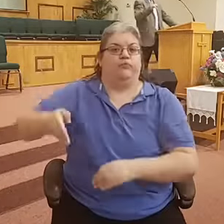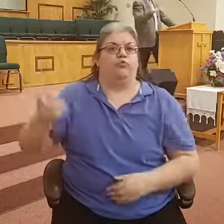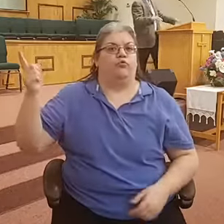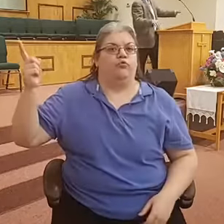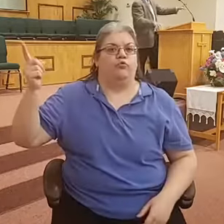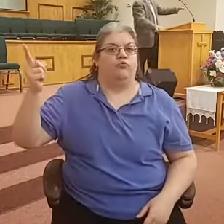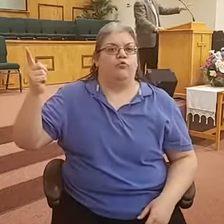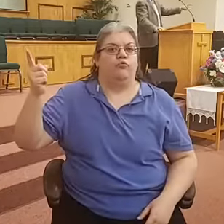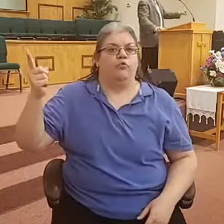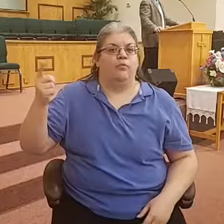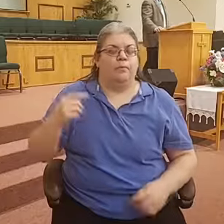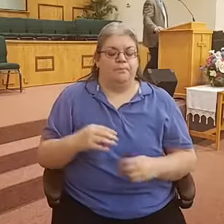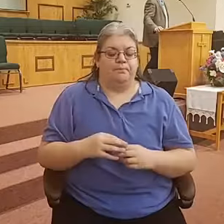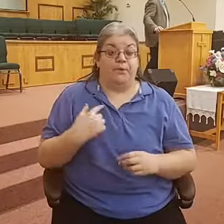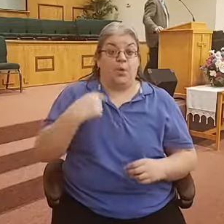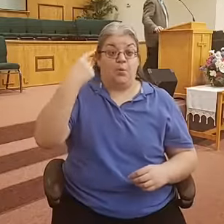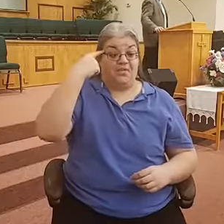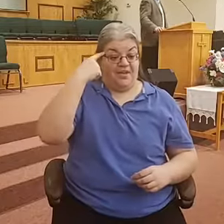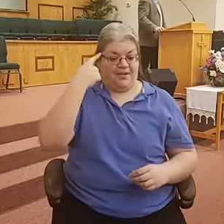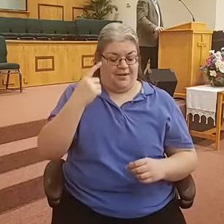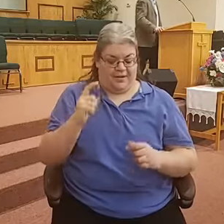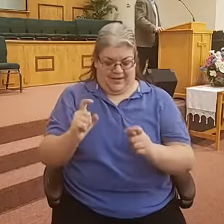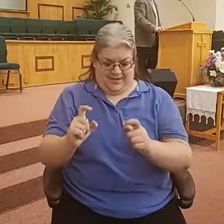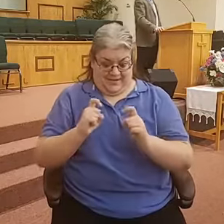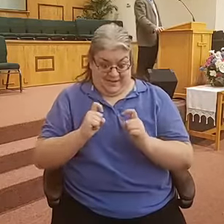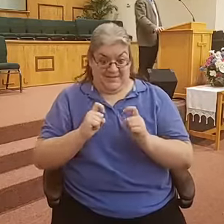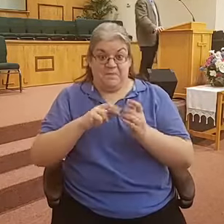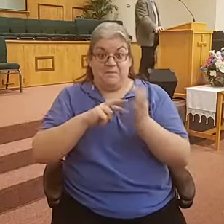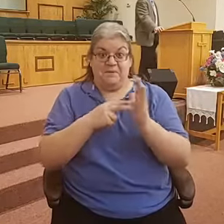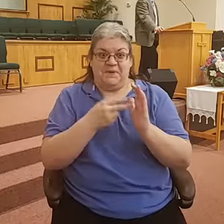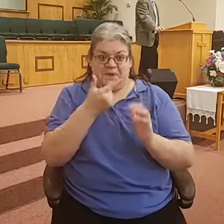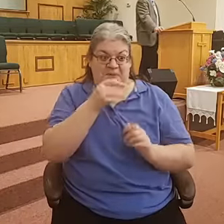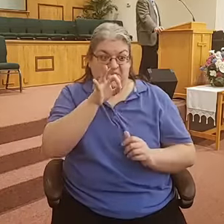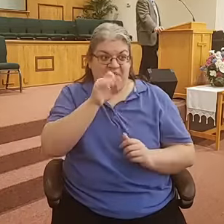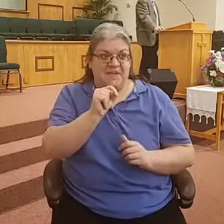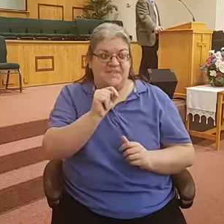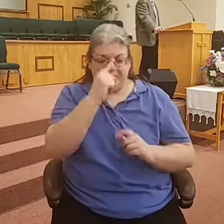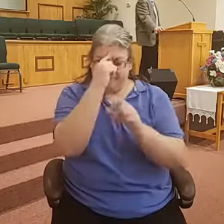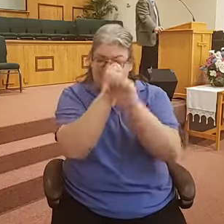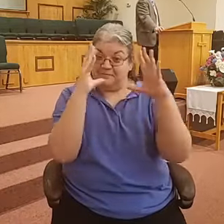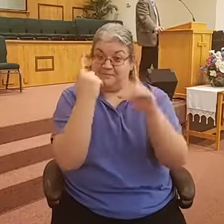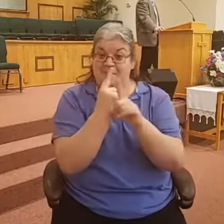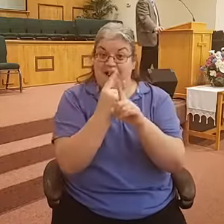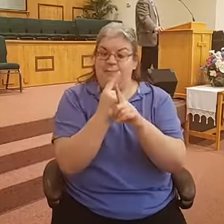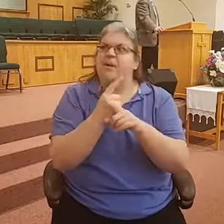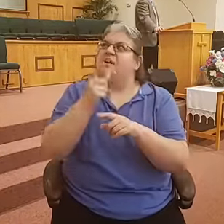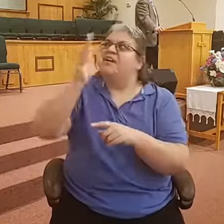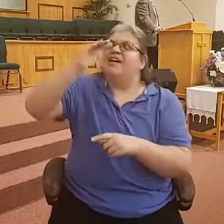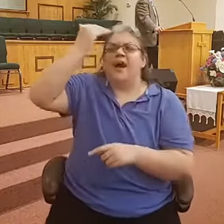We have an idea of what a gift ought to be, but God knows best, and God gives the best gifts.